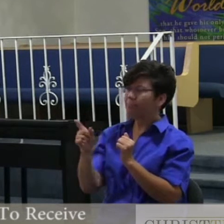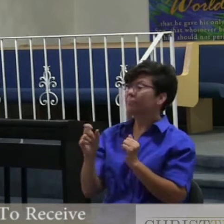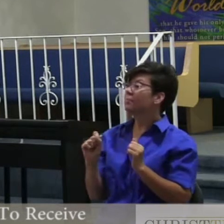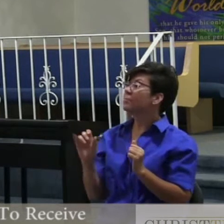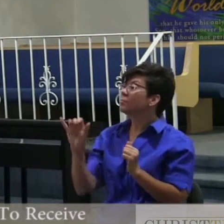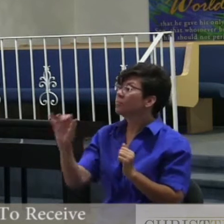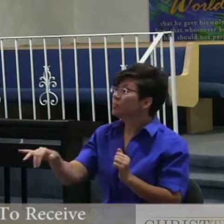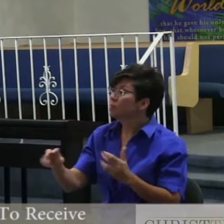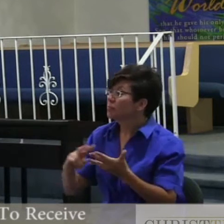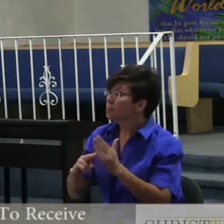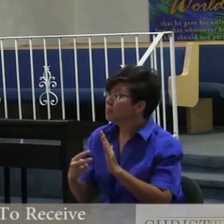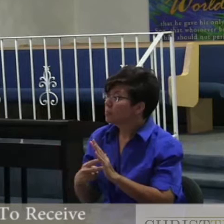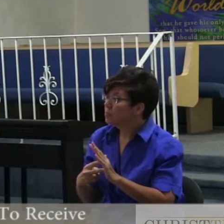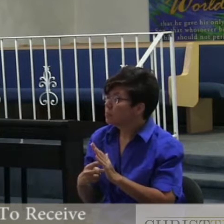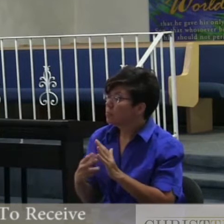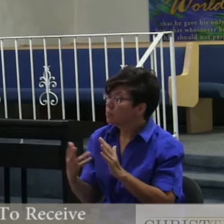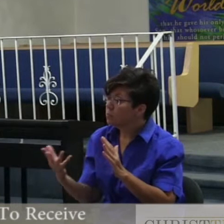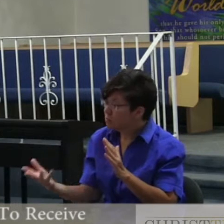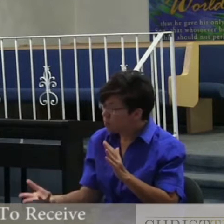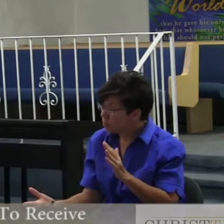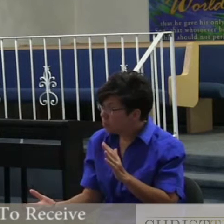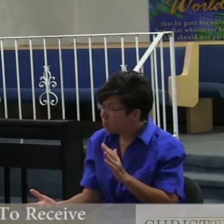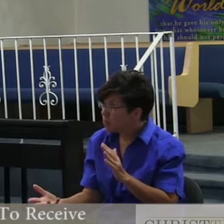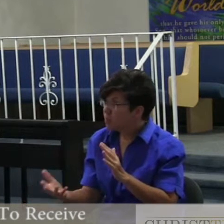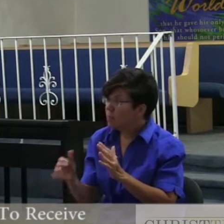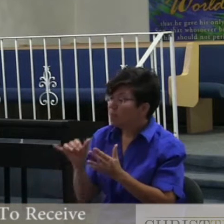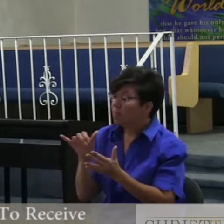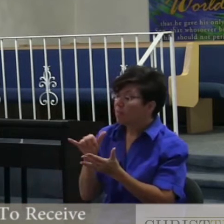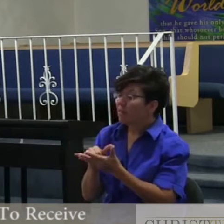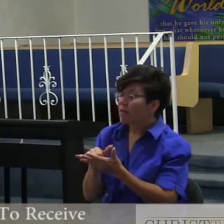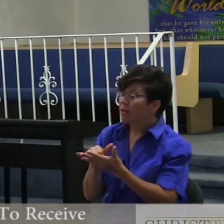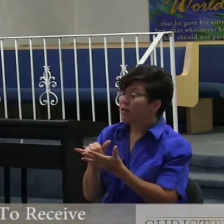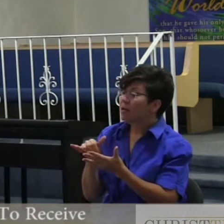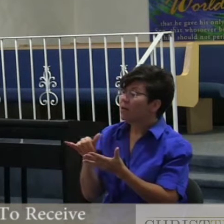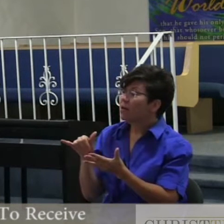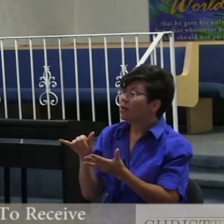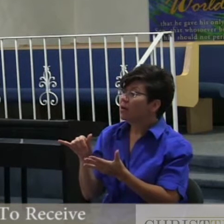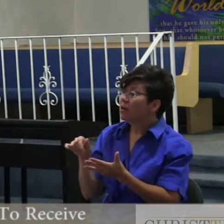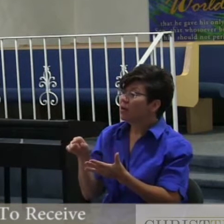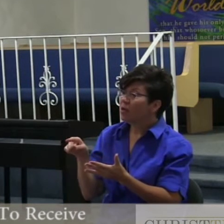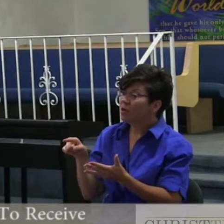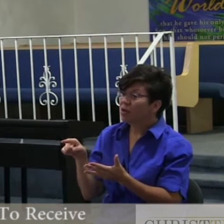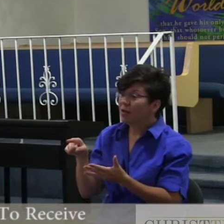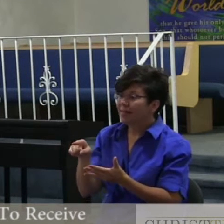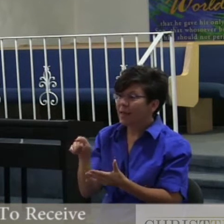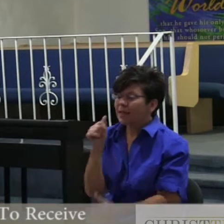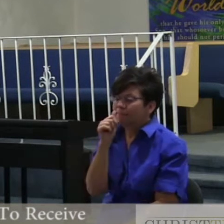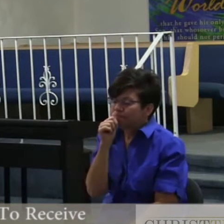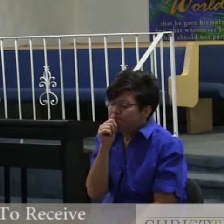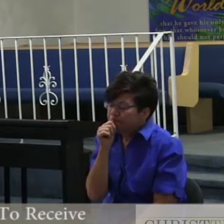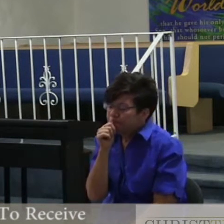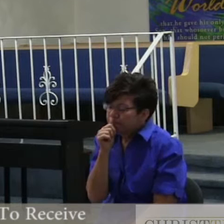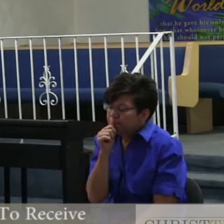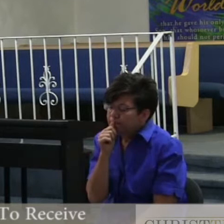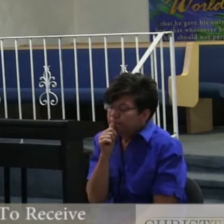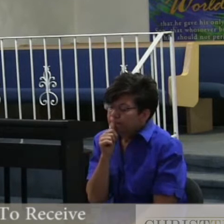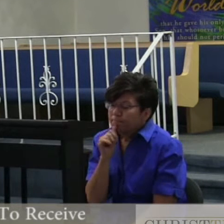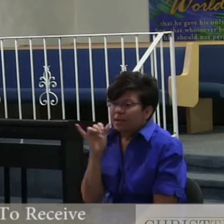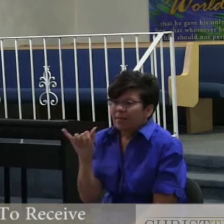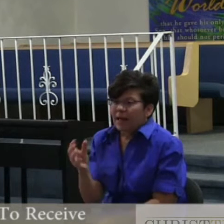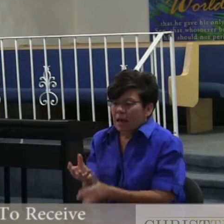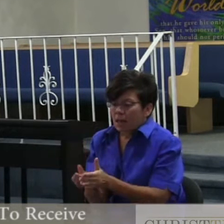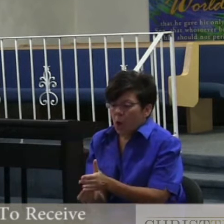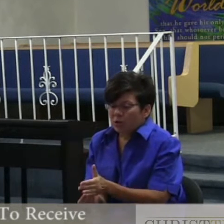So that means that they endure the loss. That was